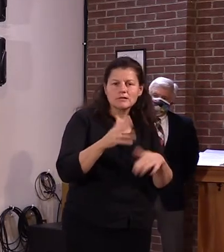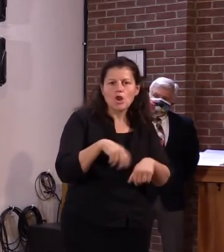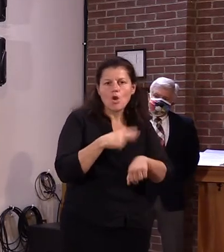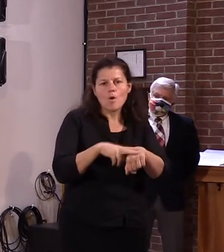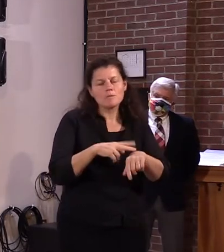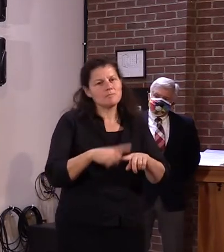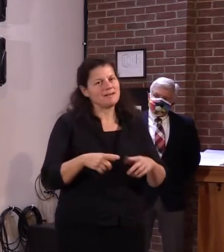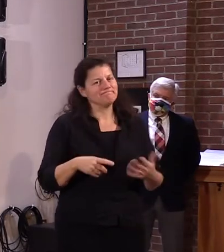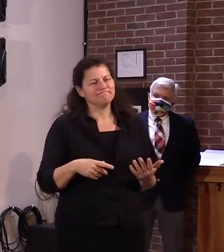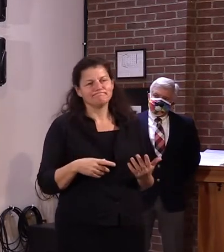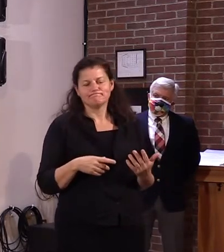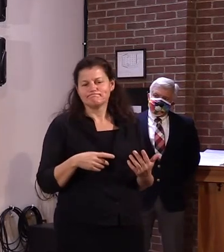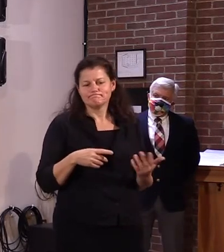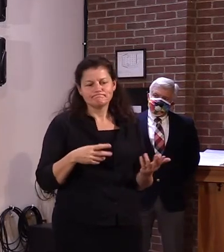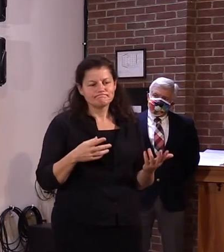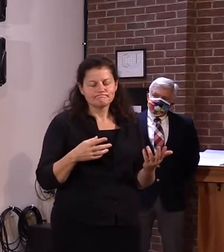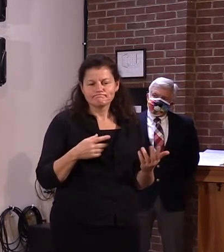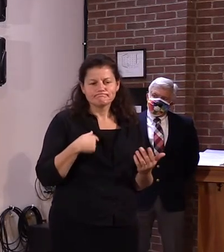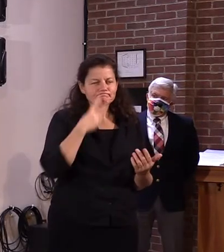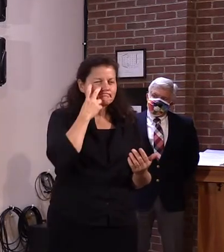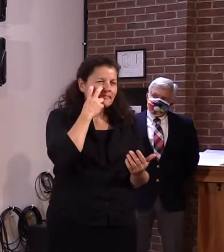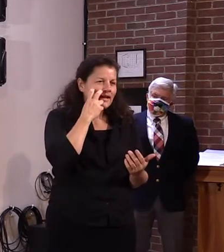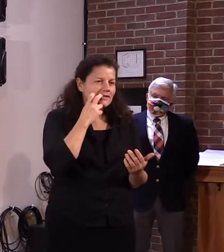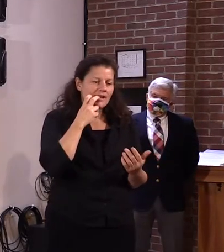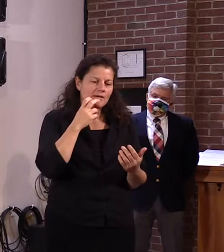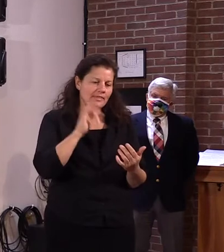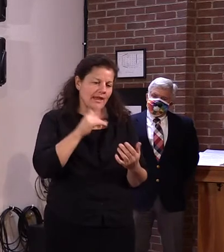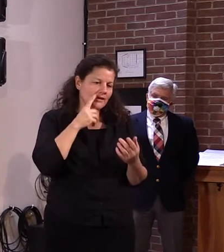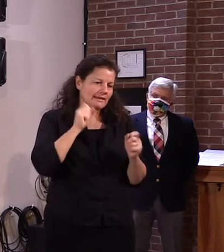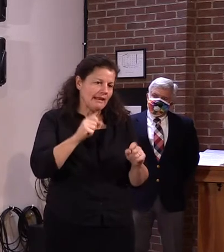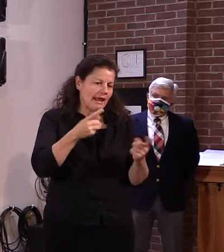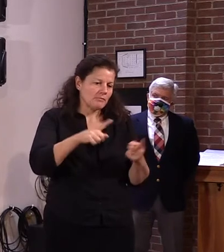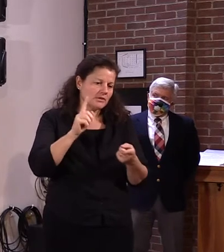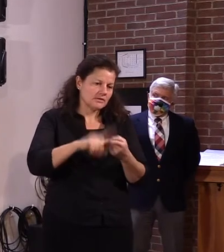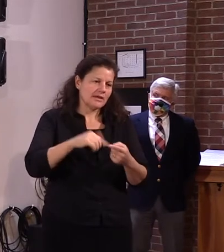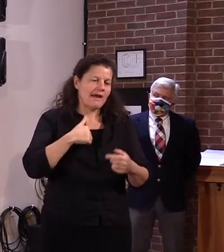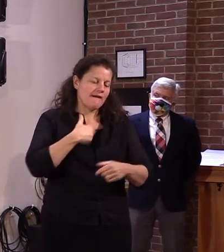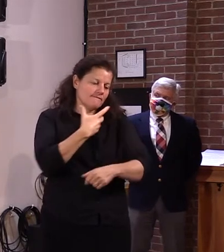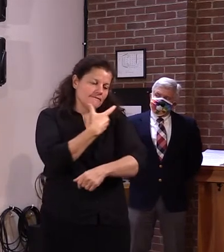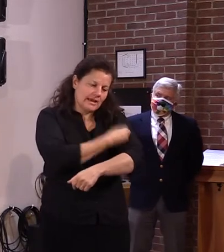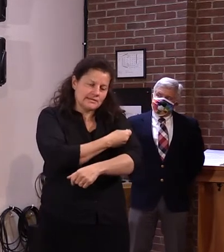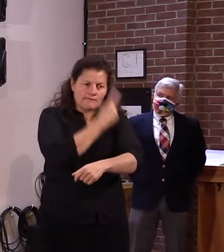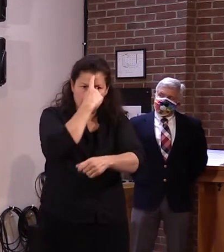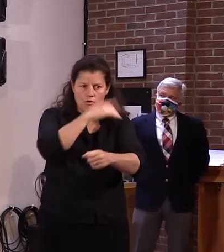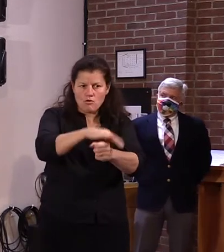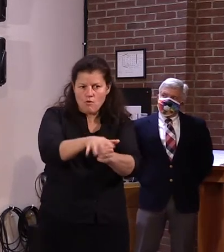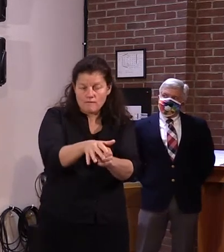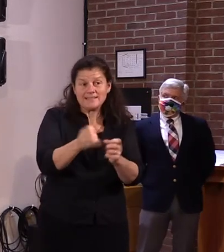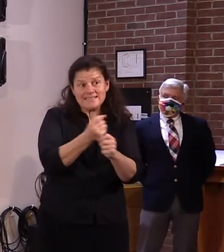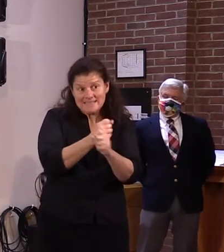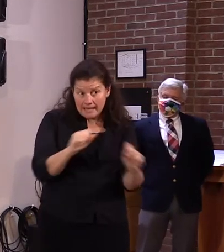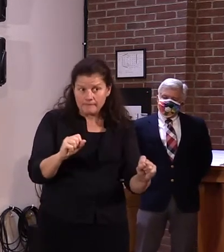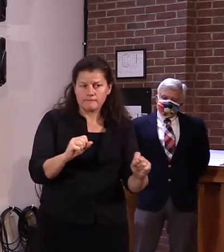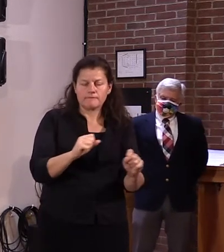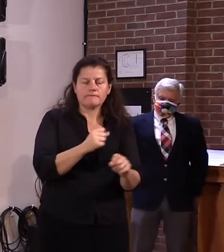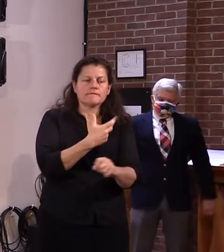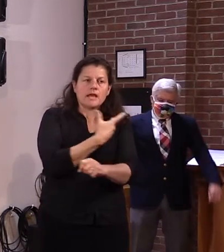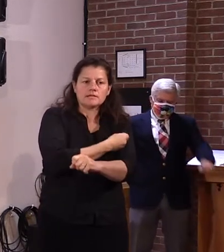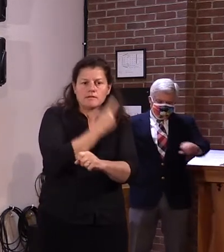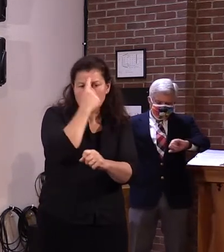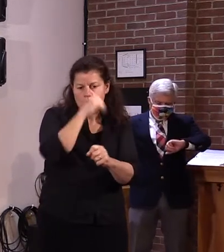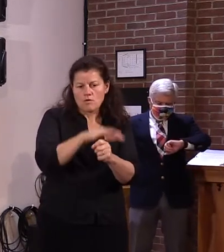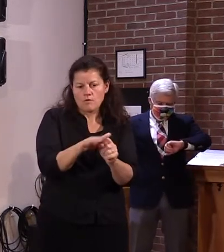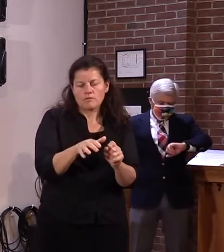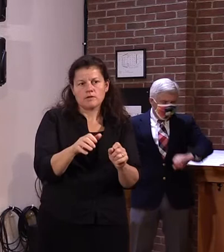that will be until we have some sort of vaccine in place that's safe and can be widely